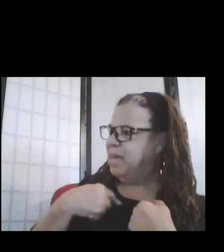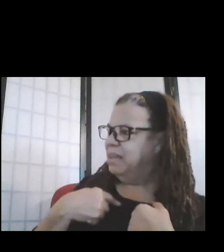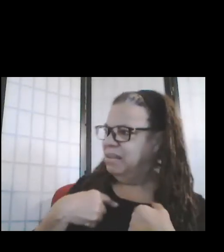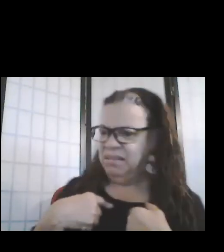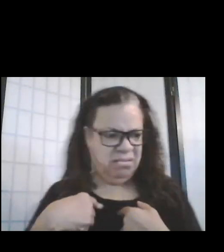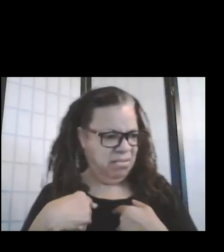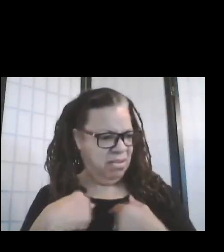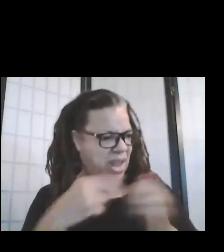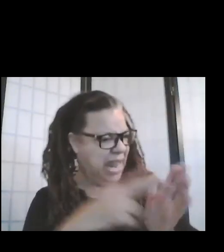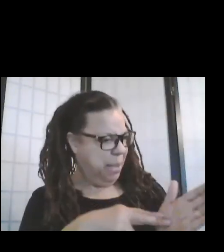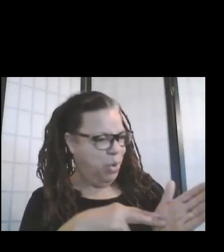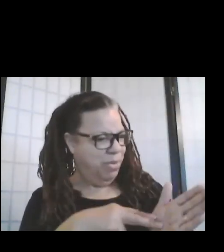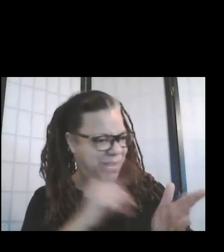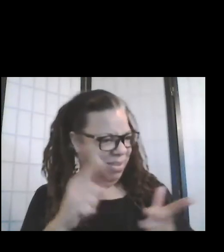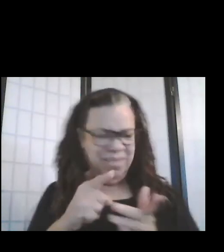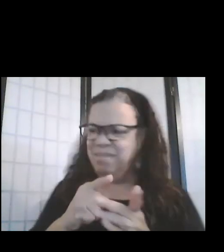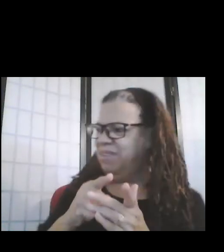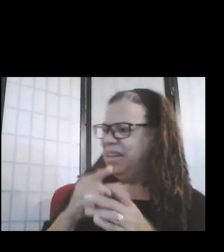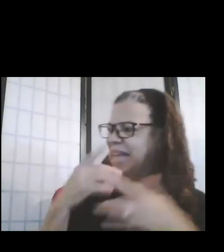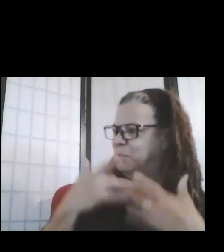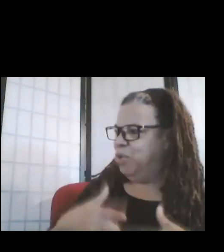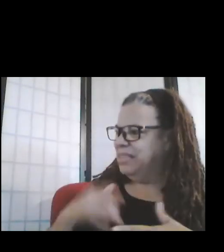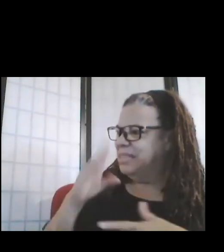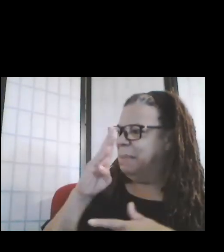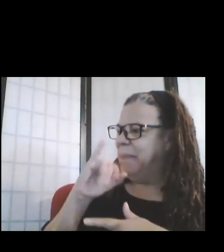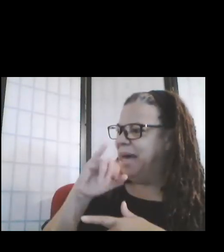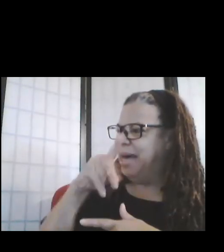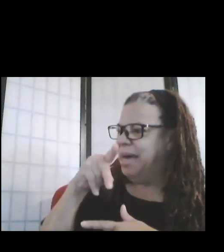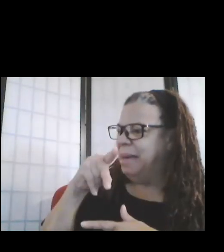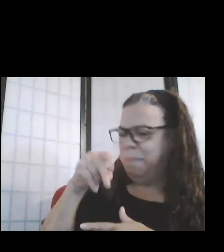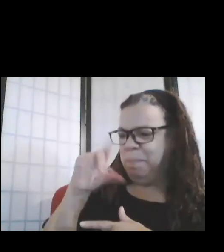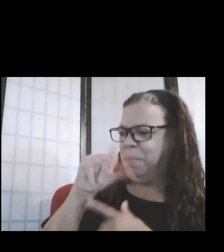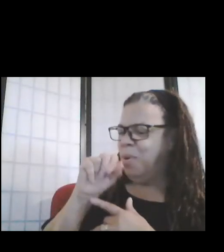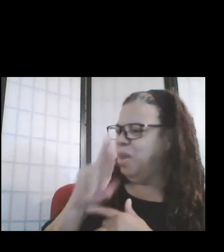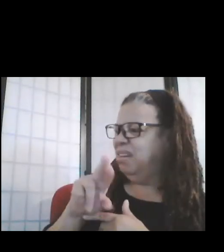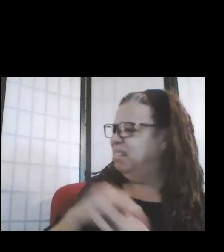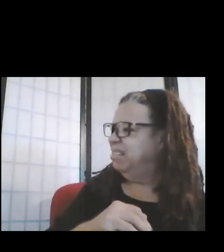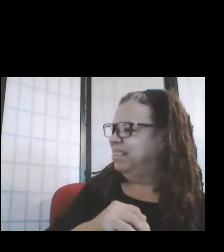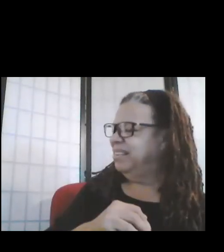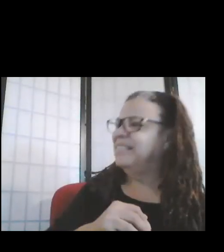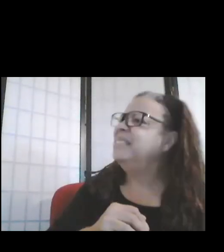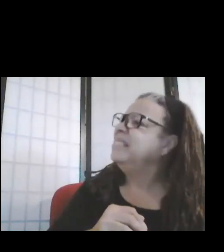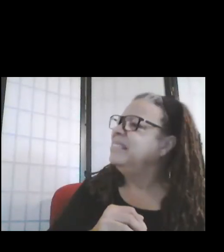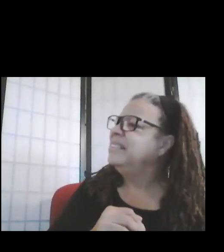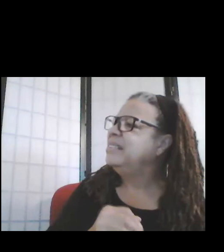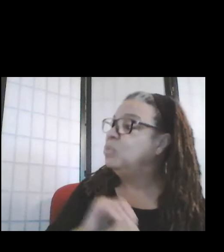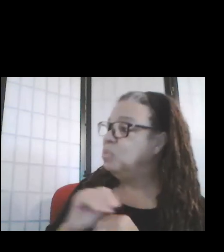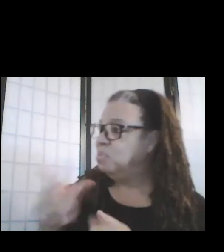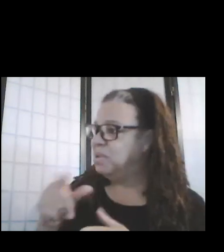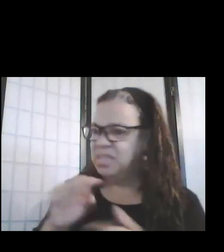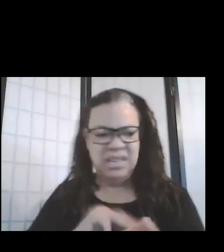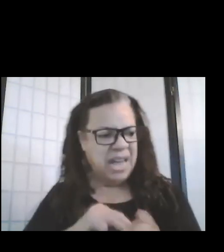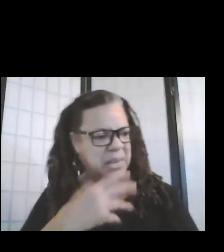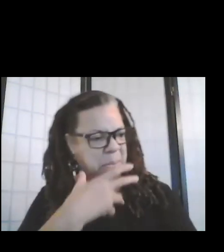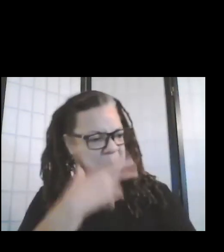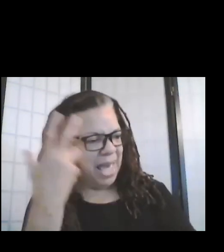Like clinically depressed, bipolar, whatever? A flicker of something, was it anger? Passed